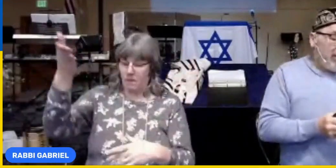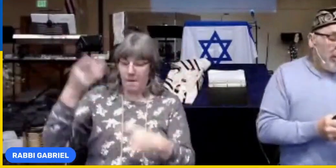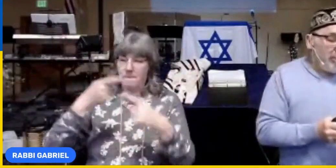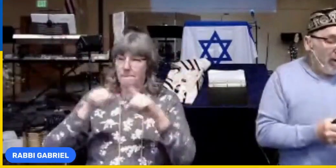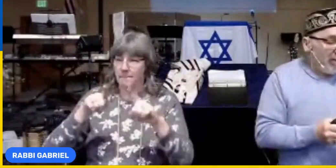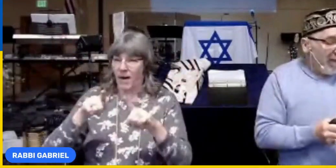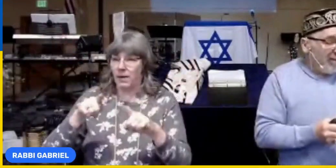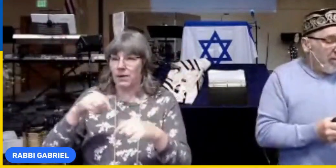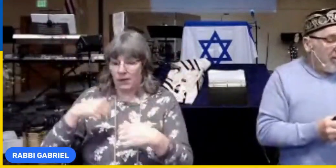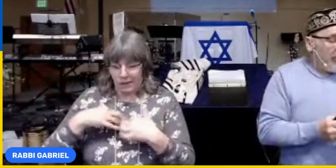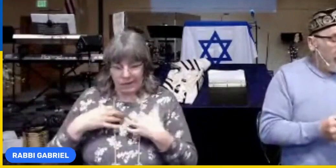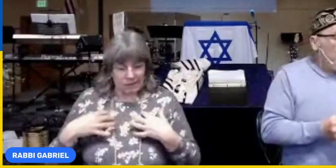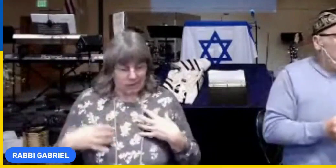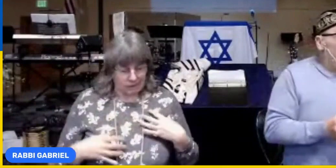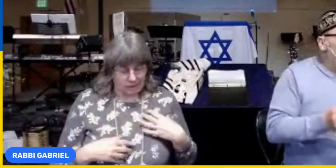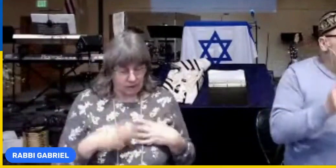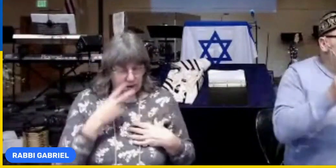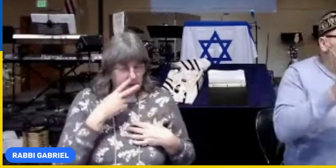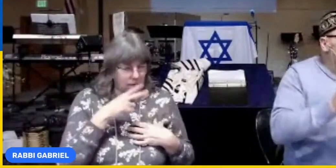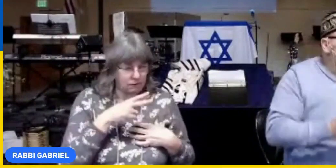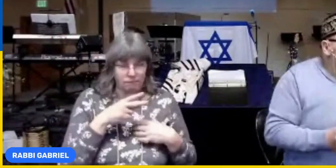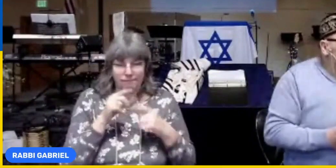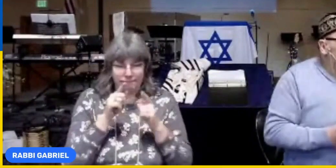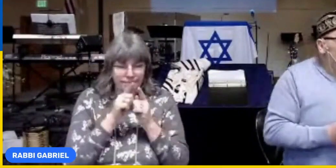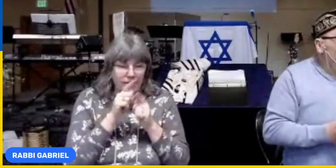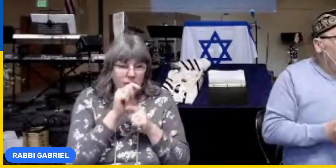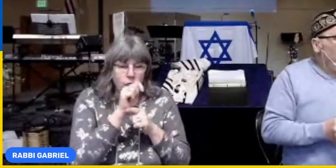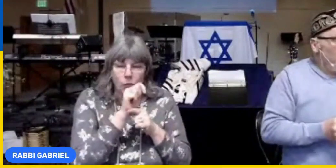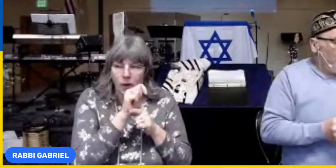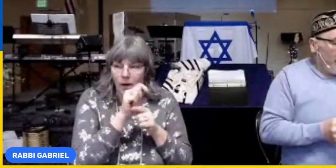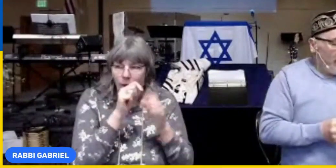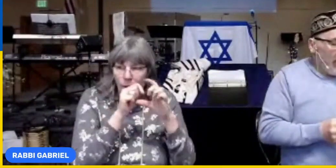But in my various parts, I see a different Torah, small t.